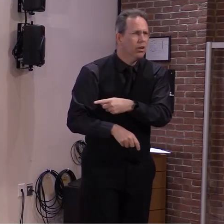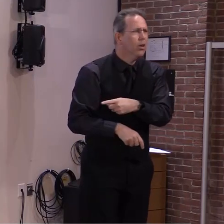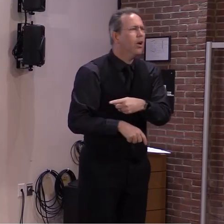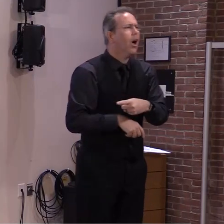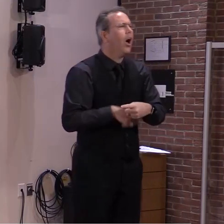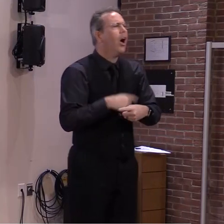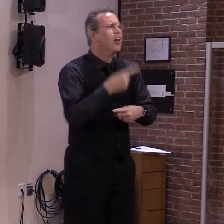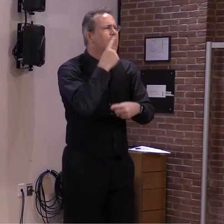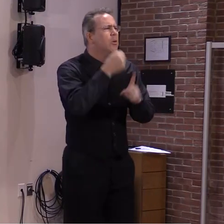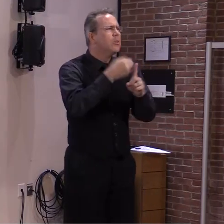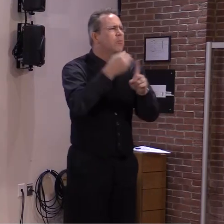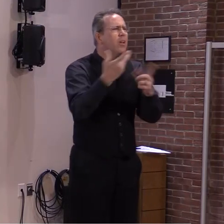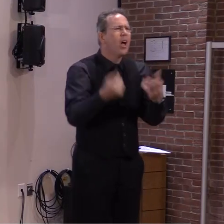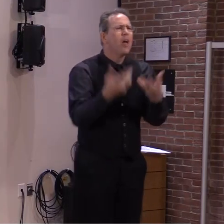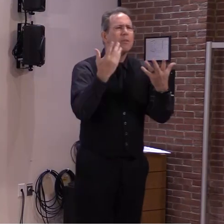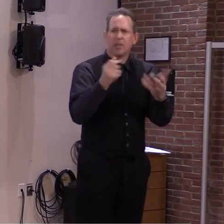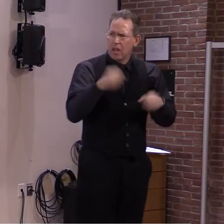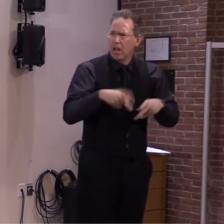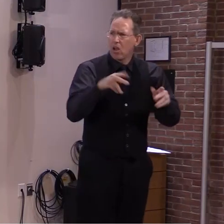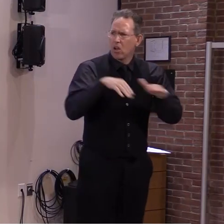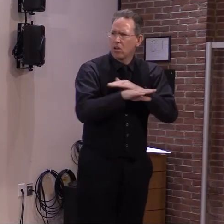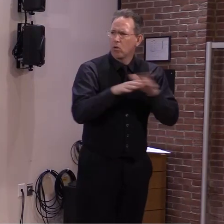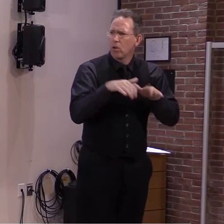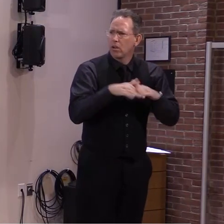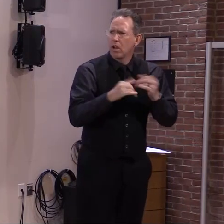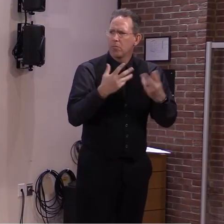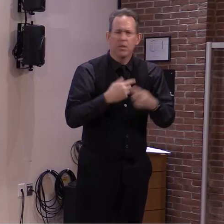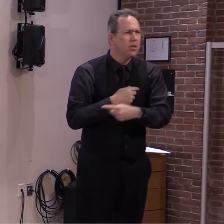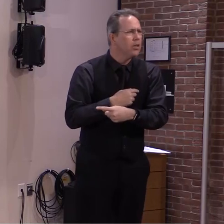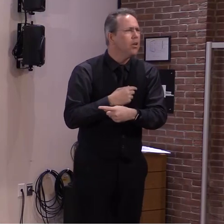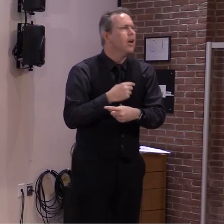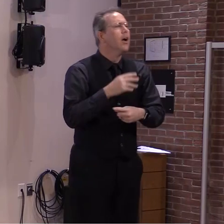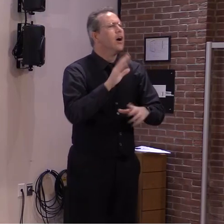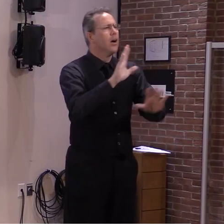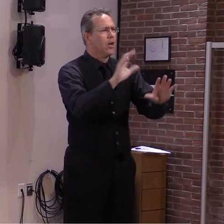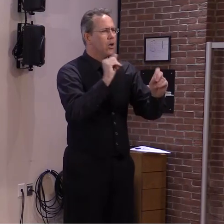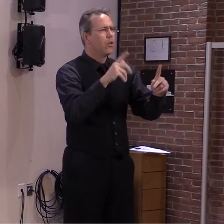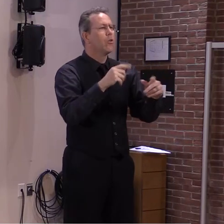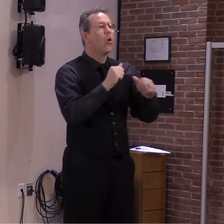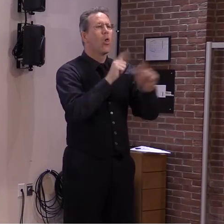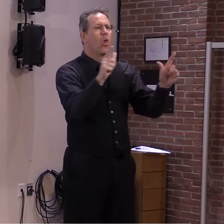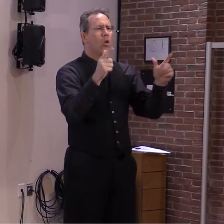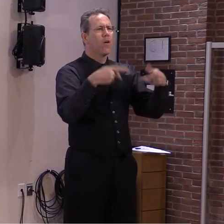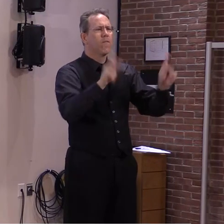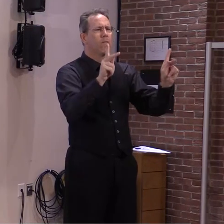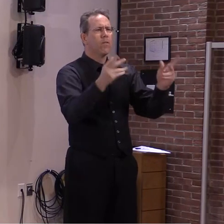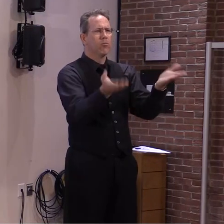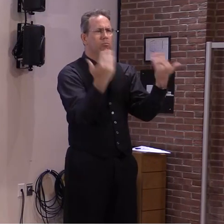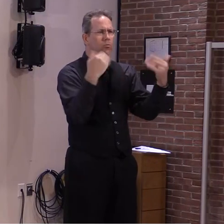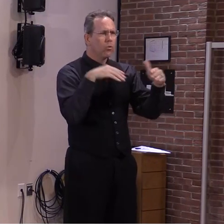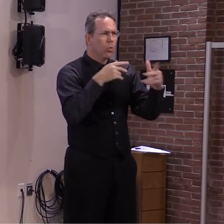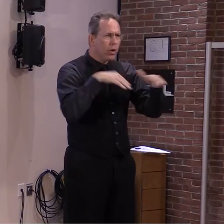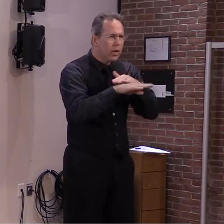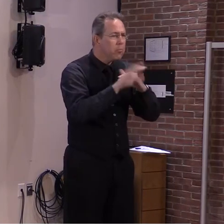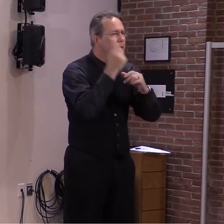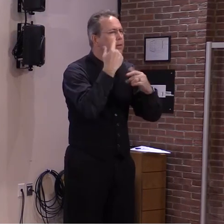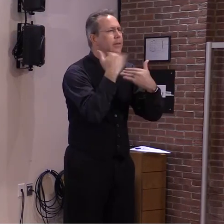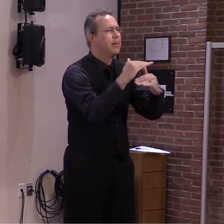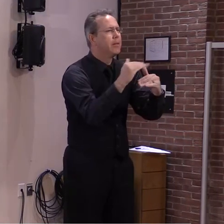be in all the mobile spots, but it's going to be very limited. I don't have a number for you. I would encourage people not to rely on